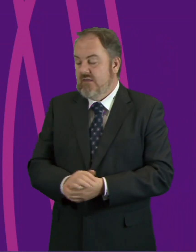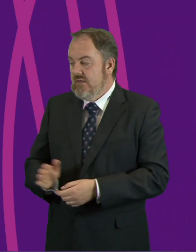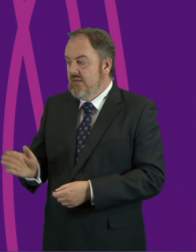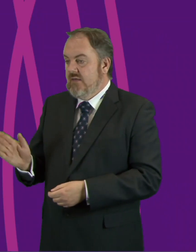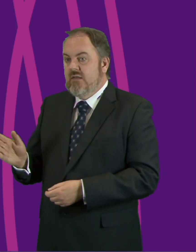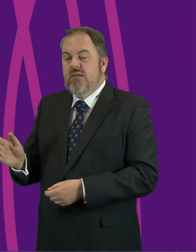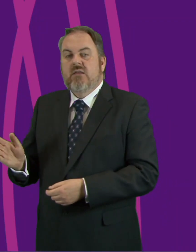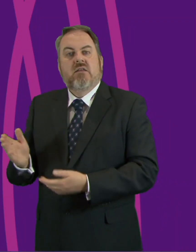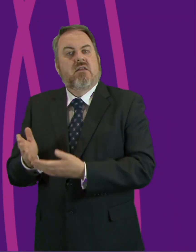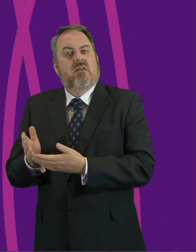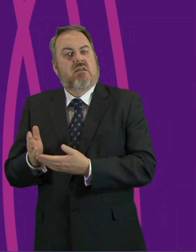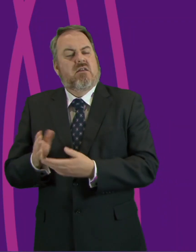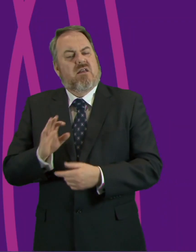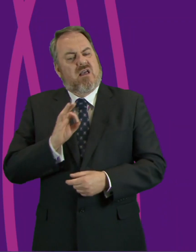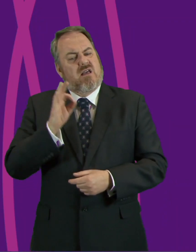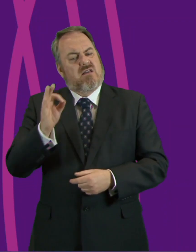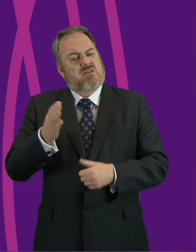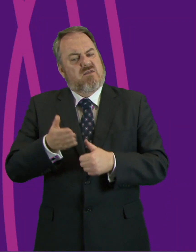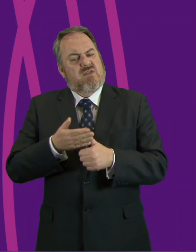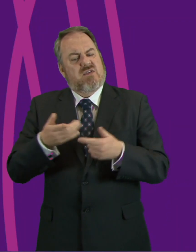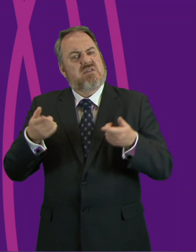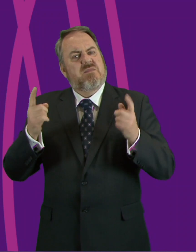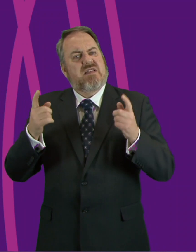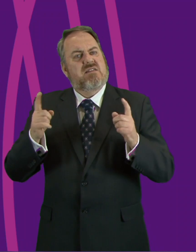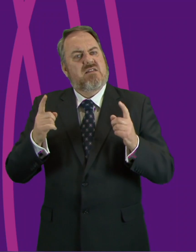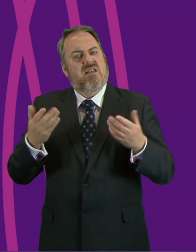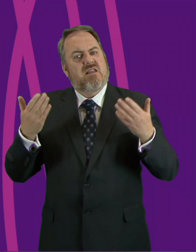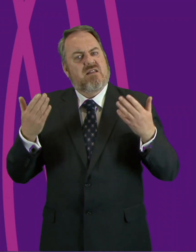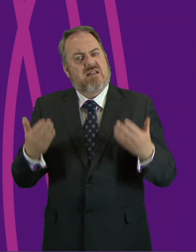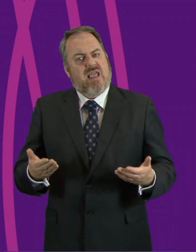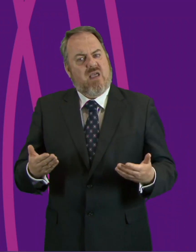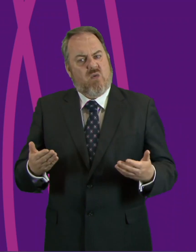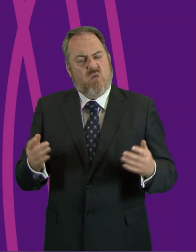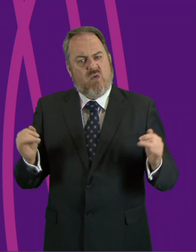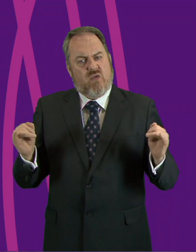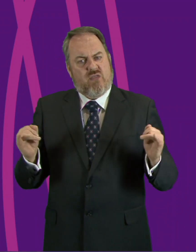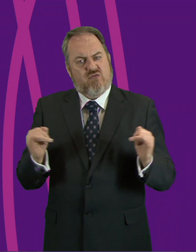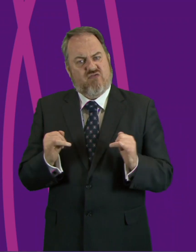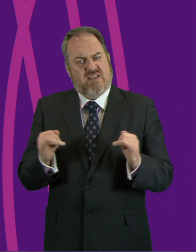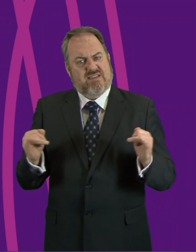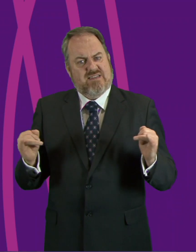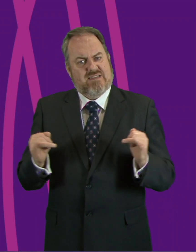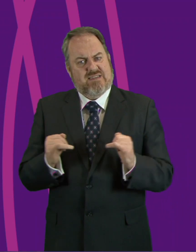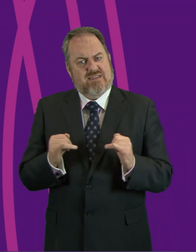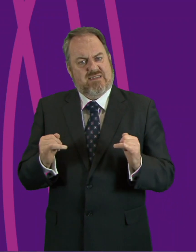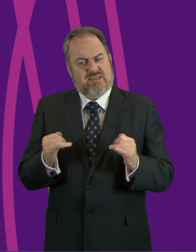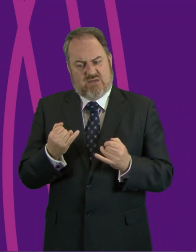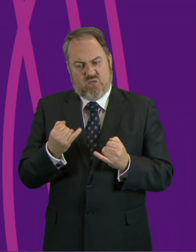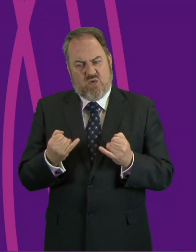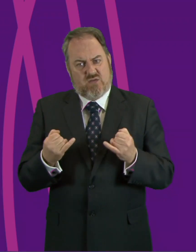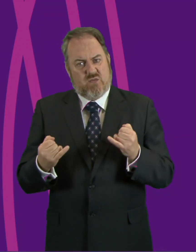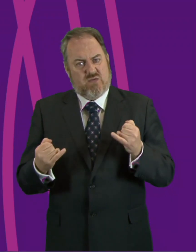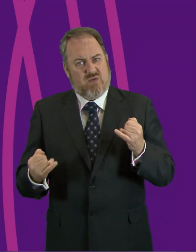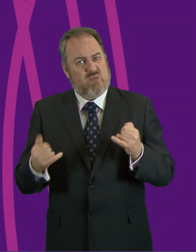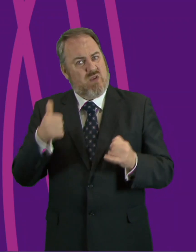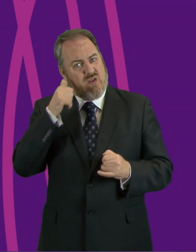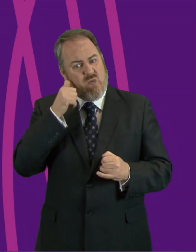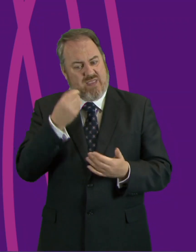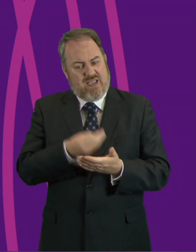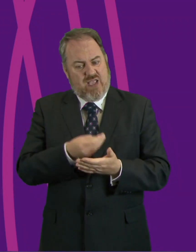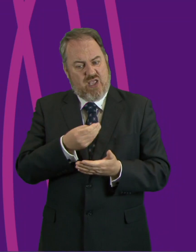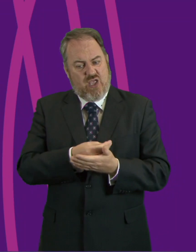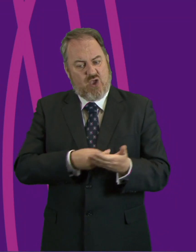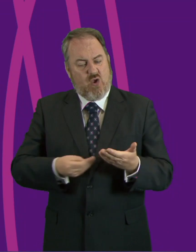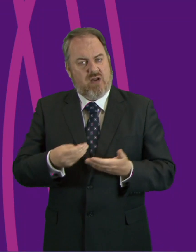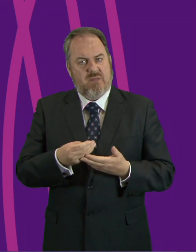Officer. First Minister, when we move to the next stage of this evolving crisis and look to revive our stricken economy, it's clear that some sectors